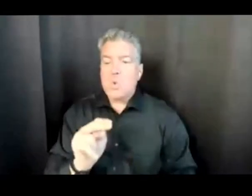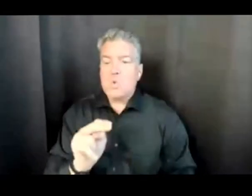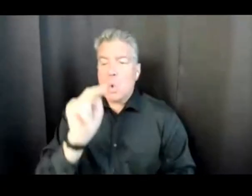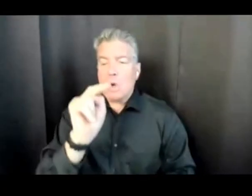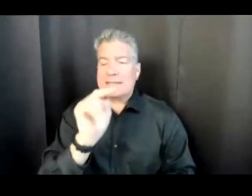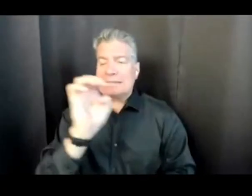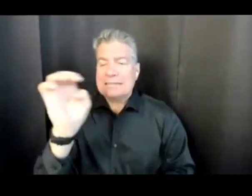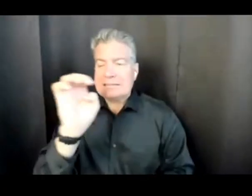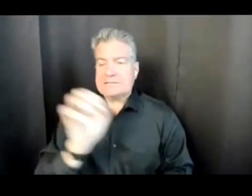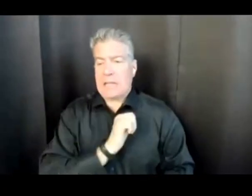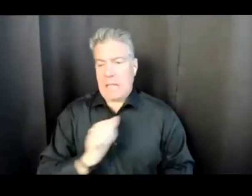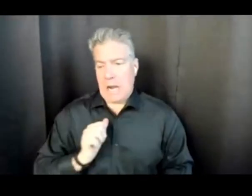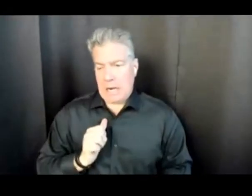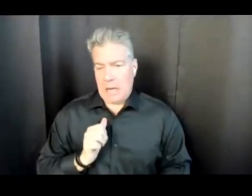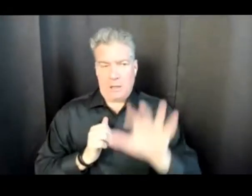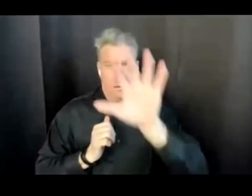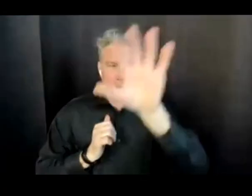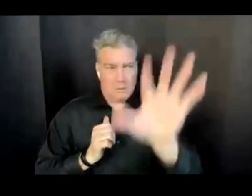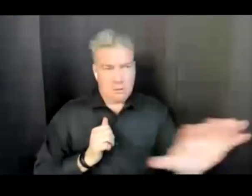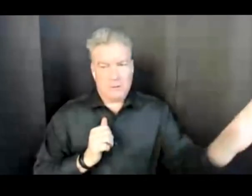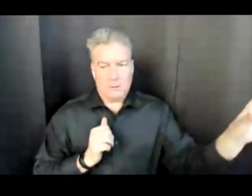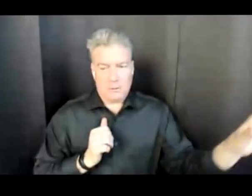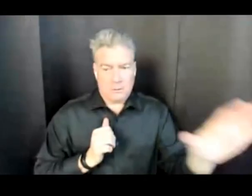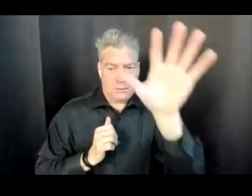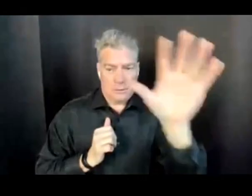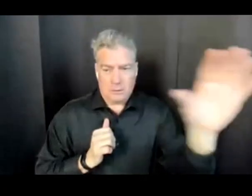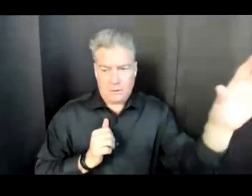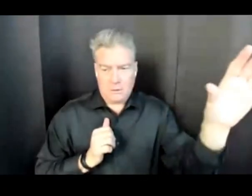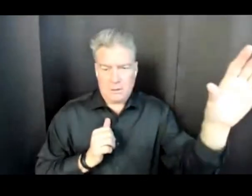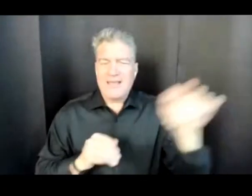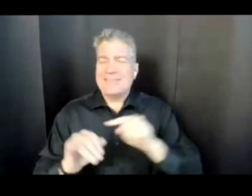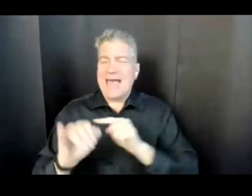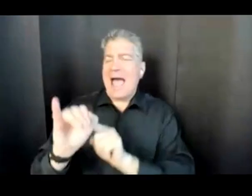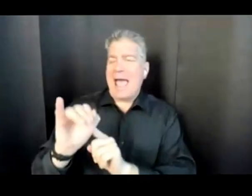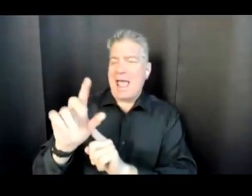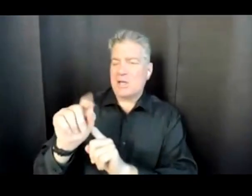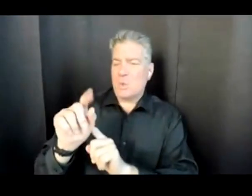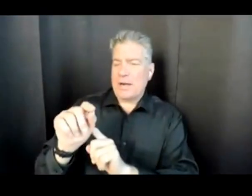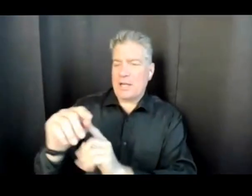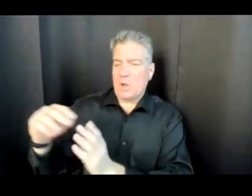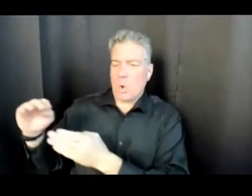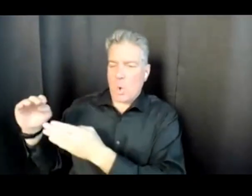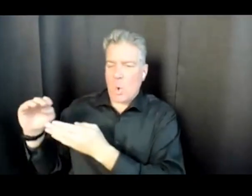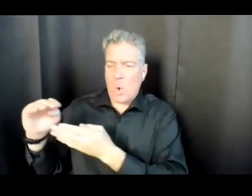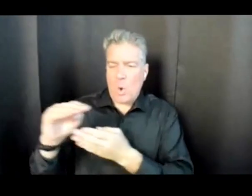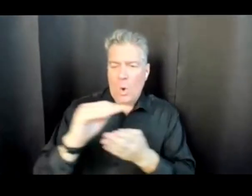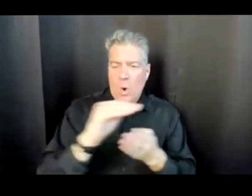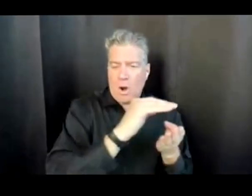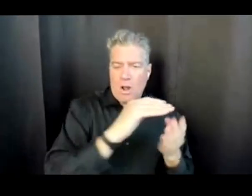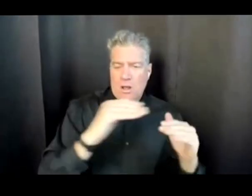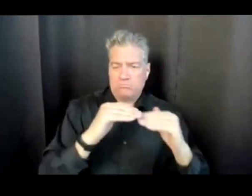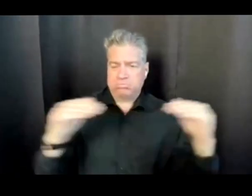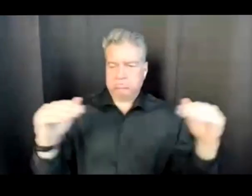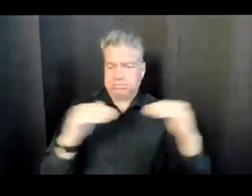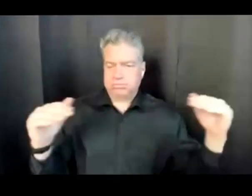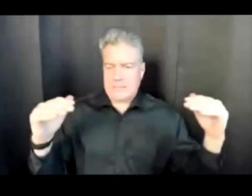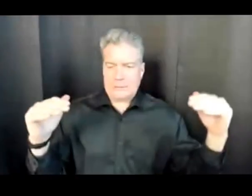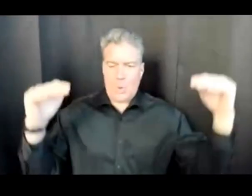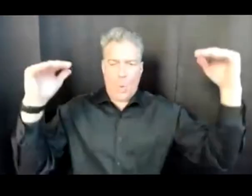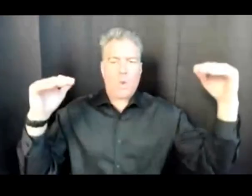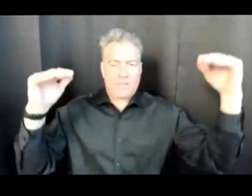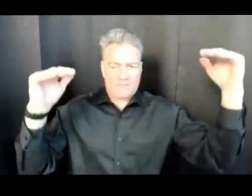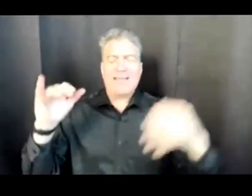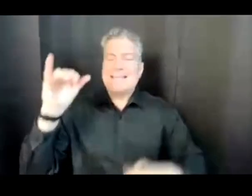that, even down along and north of the I-20 corridor, where we've seen the most ice